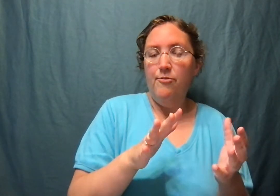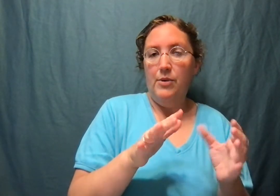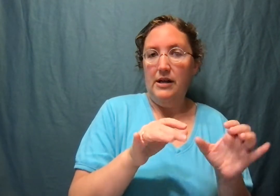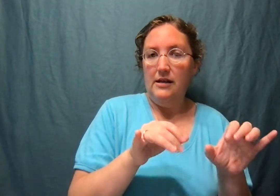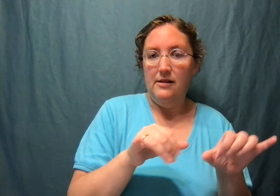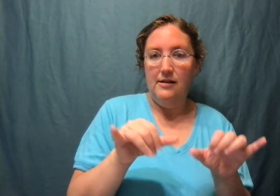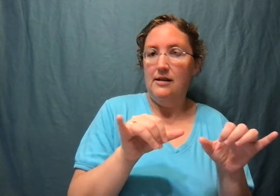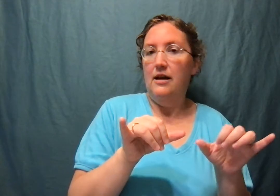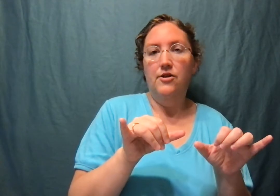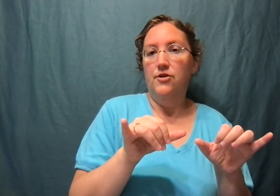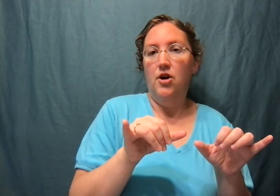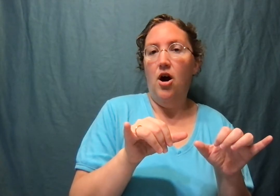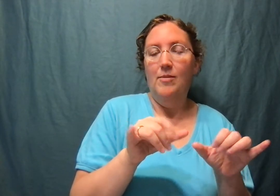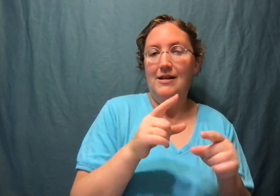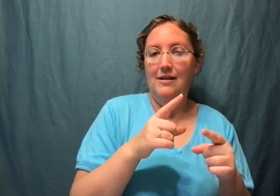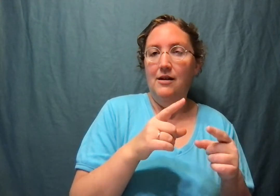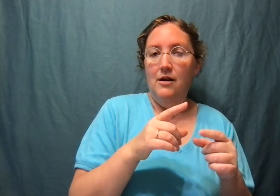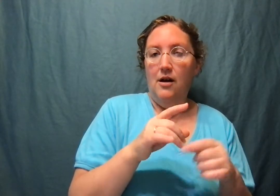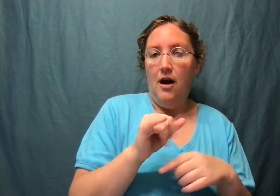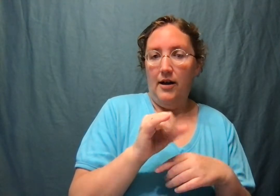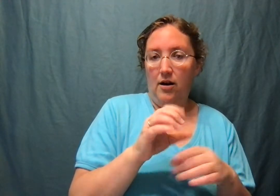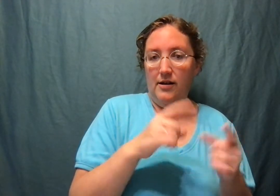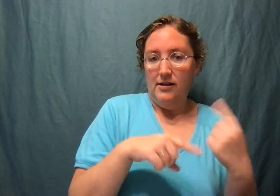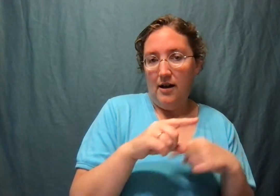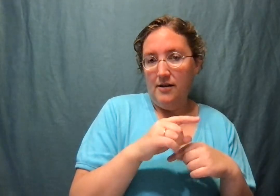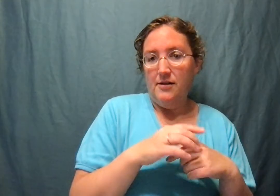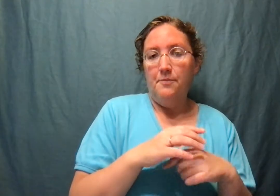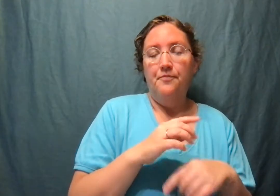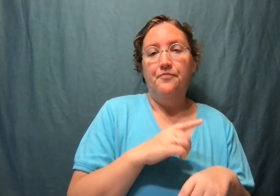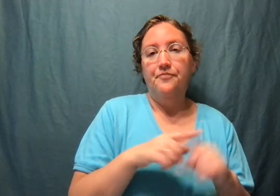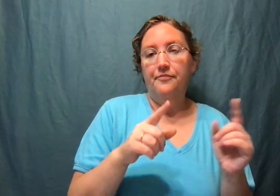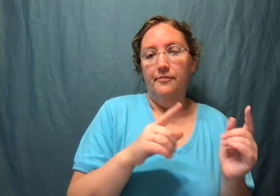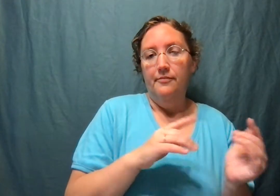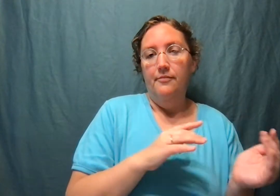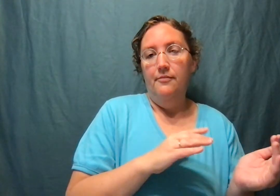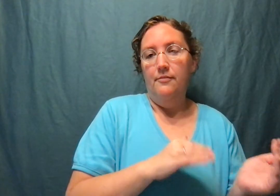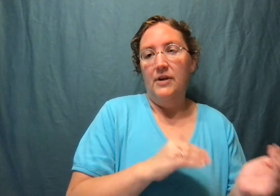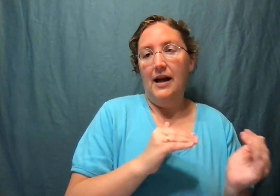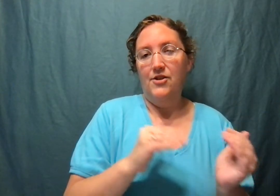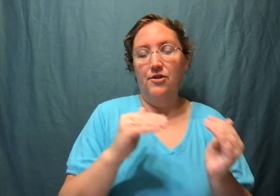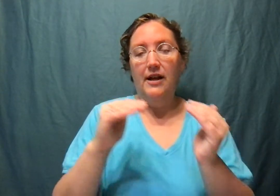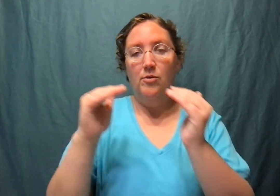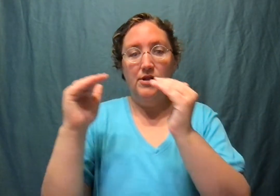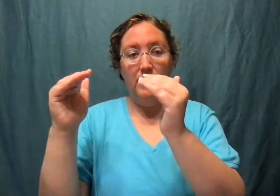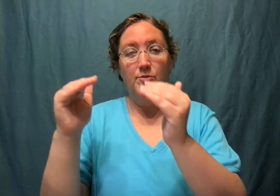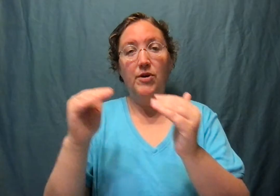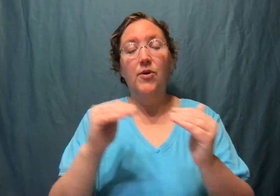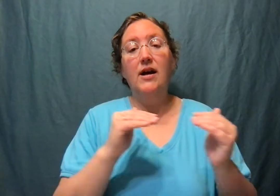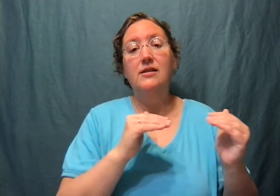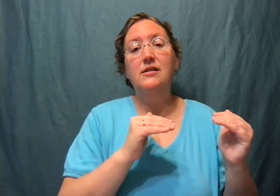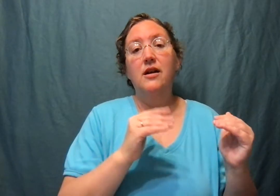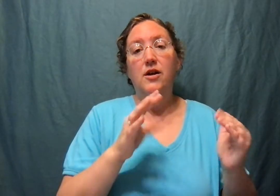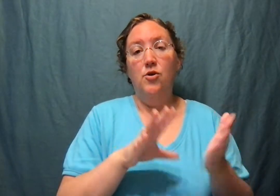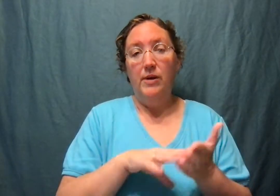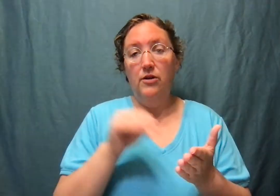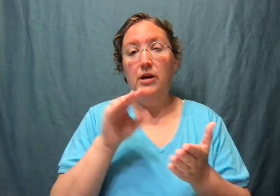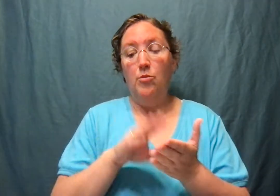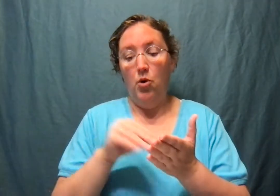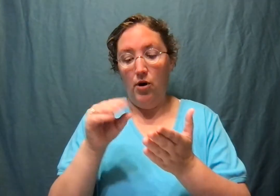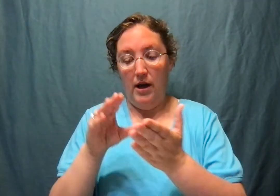pretty standard, common, iconic signs. But as your language skills progress, you'll be learning more and